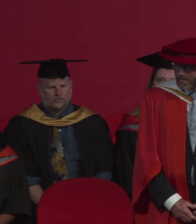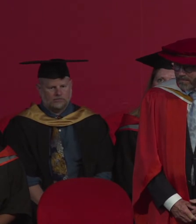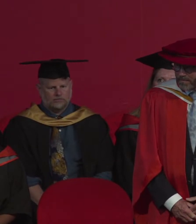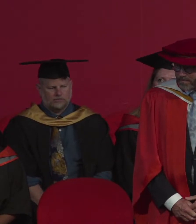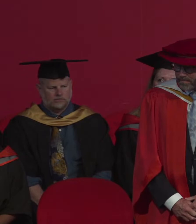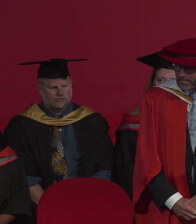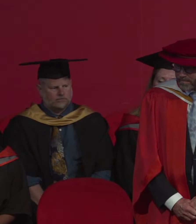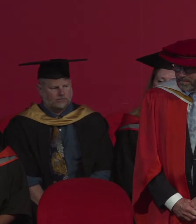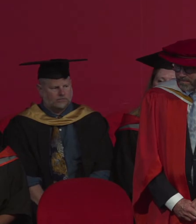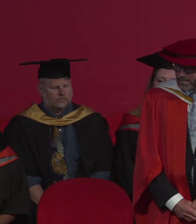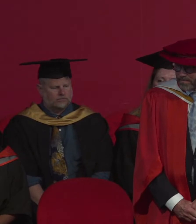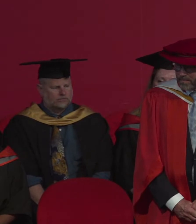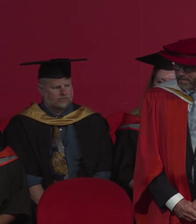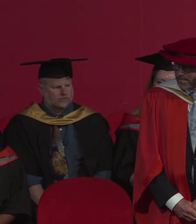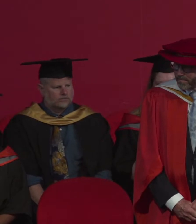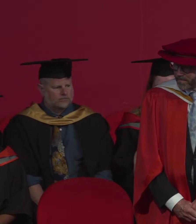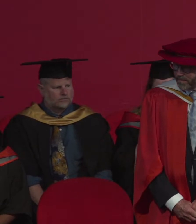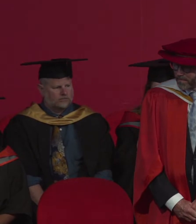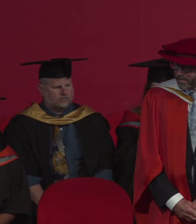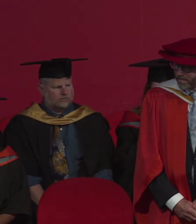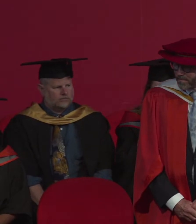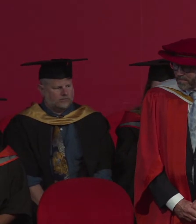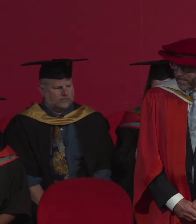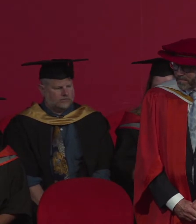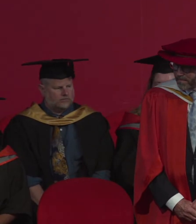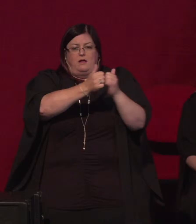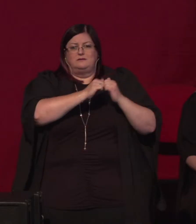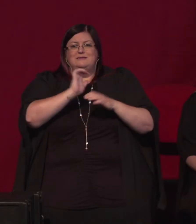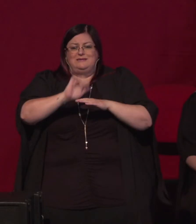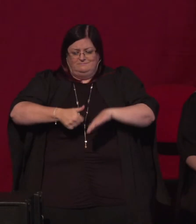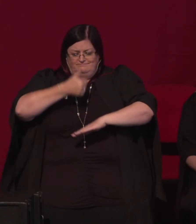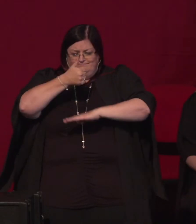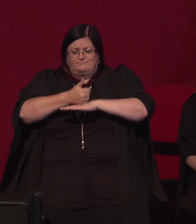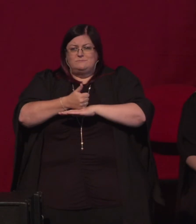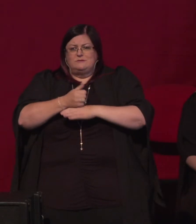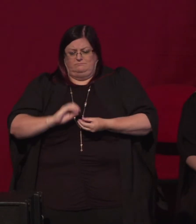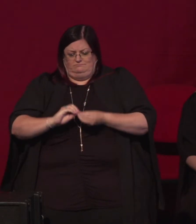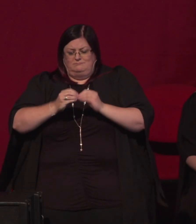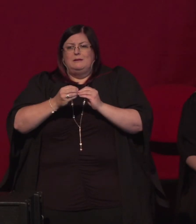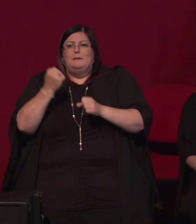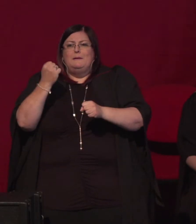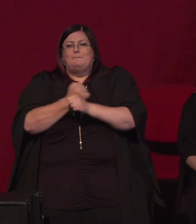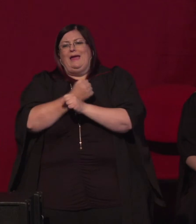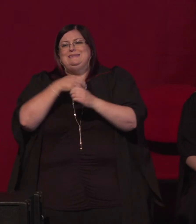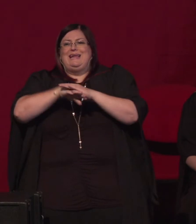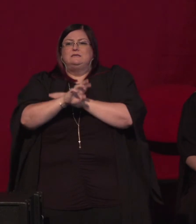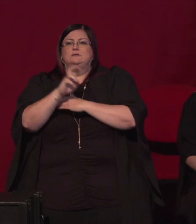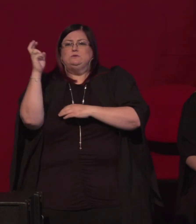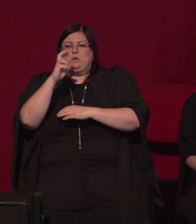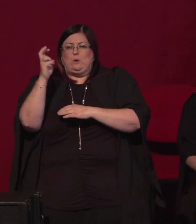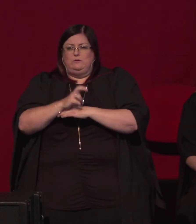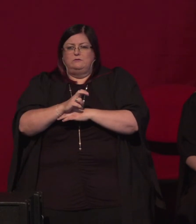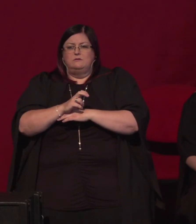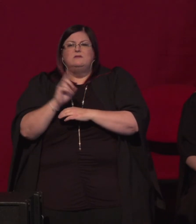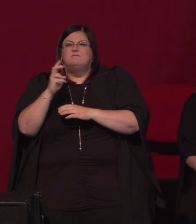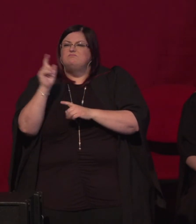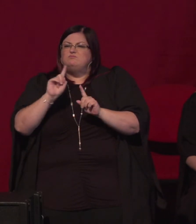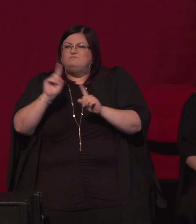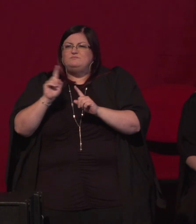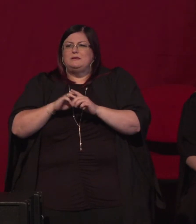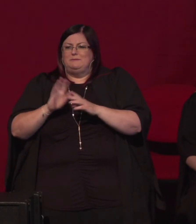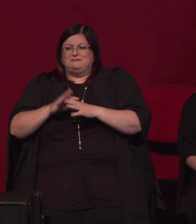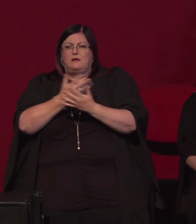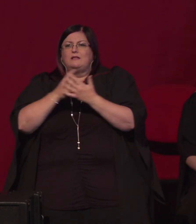investment. Working with partners, he launched Made in Stoke, a diaspora network which now features hundreds